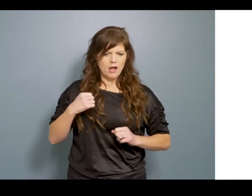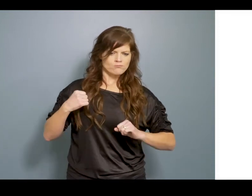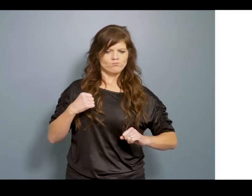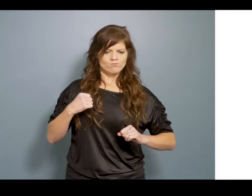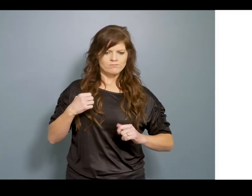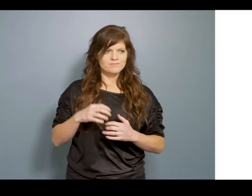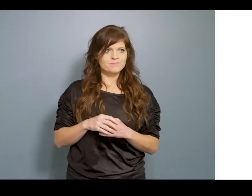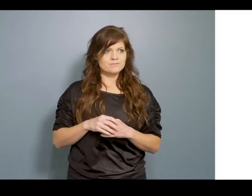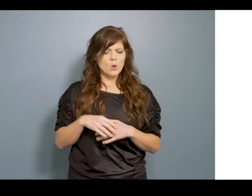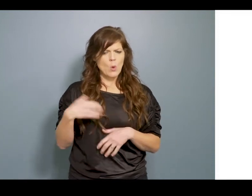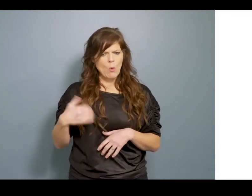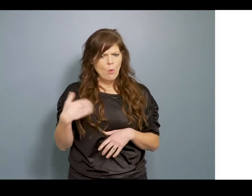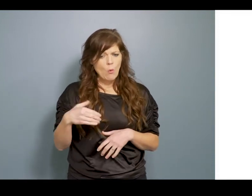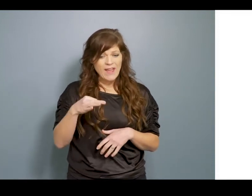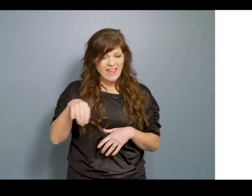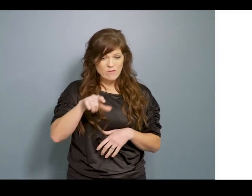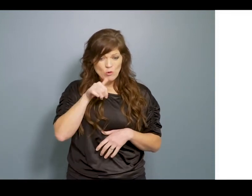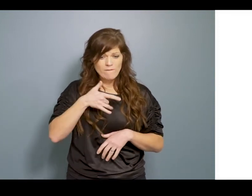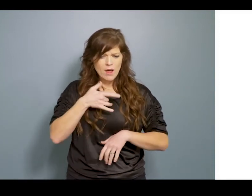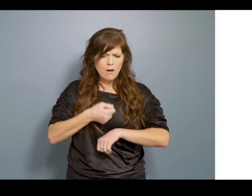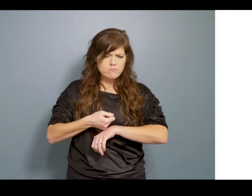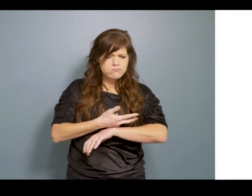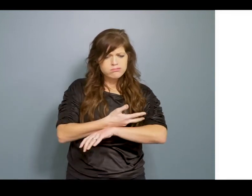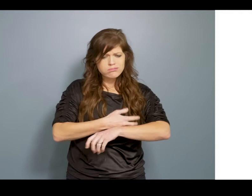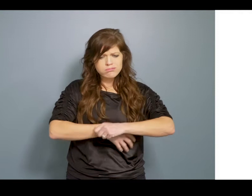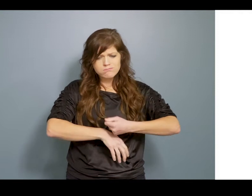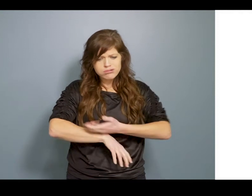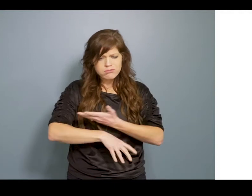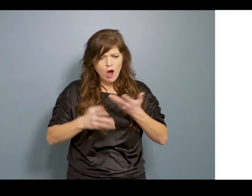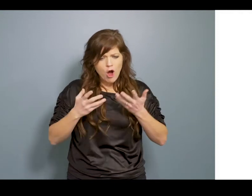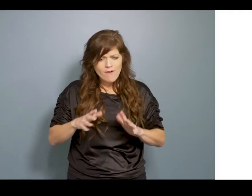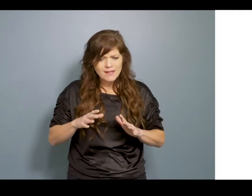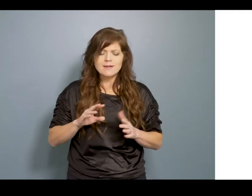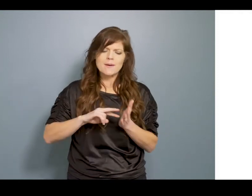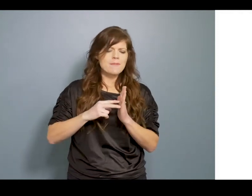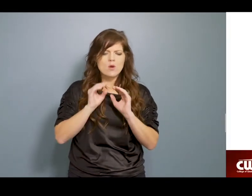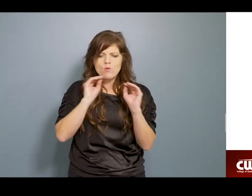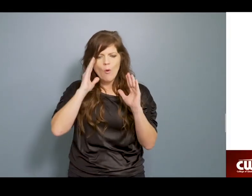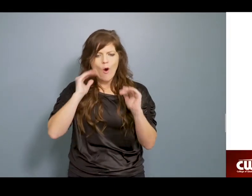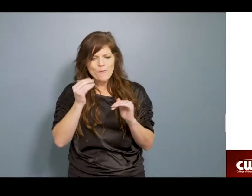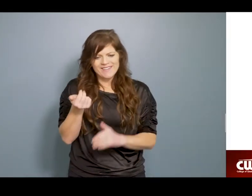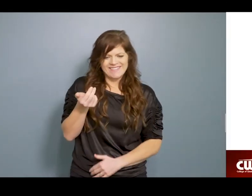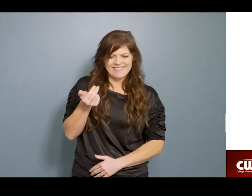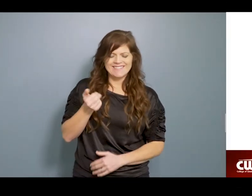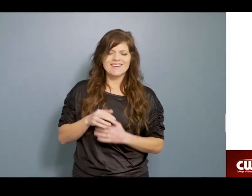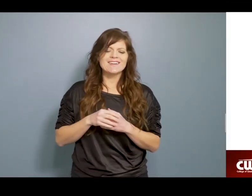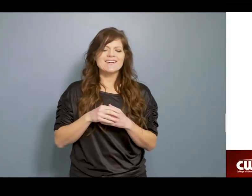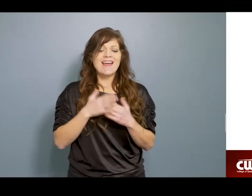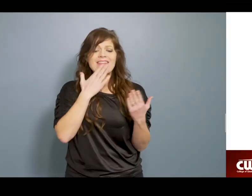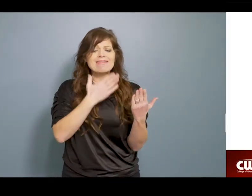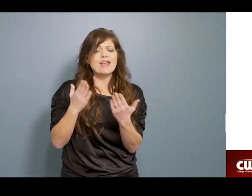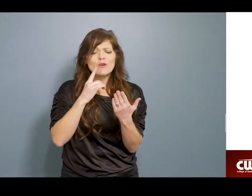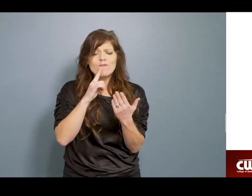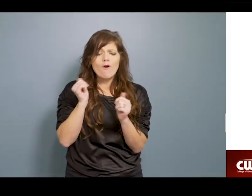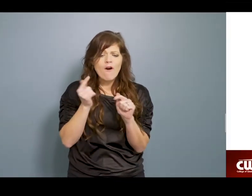If that doesn't get you going, I'm not sure there's hope. So thank you to everyone involved. And I certainly want to